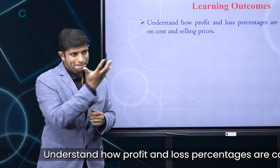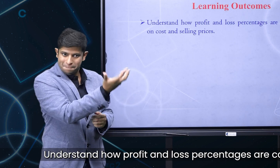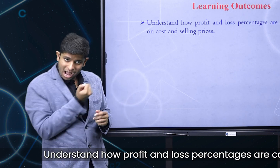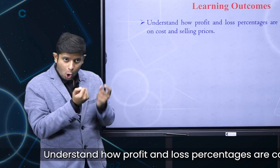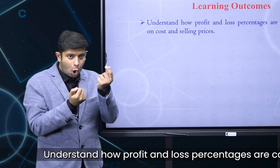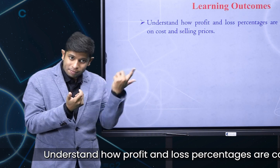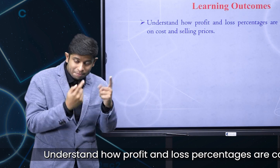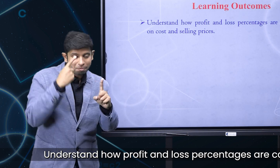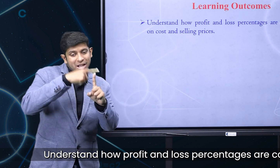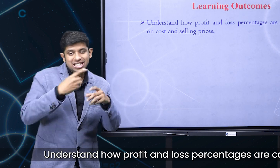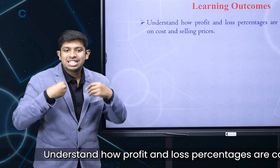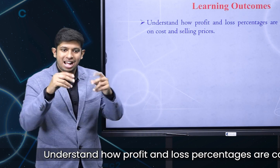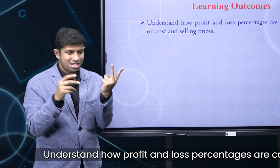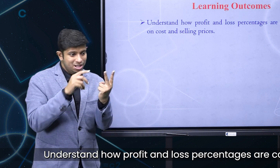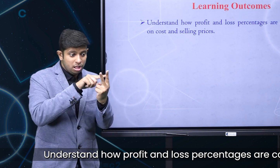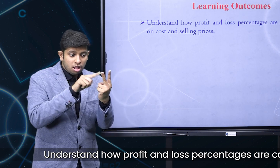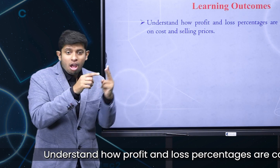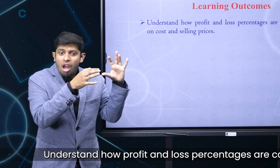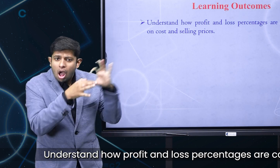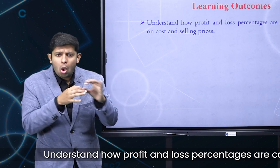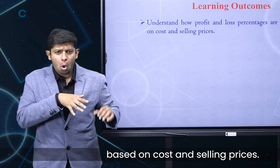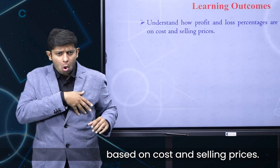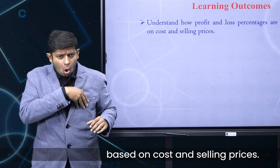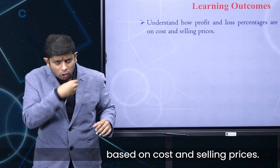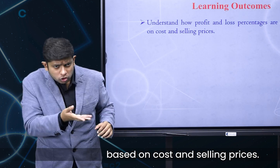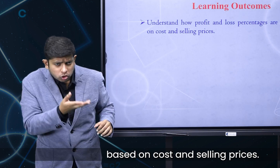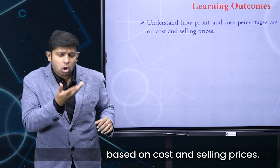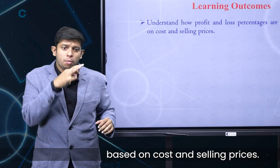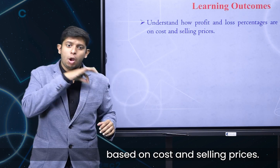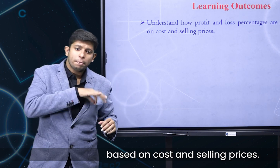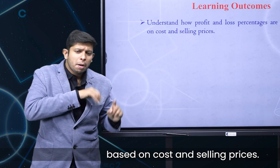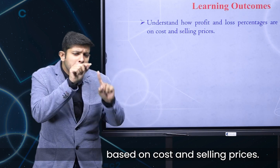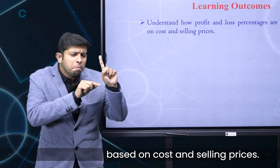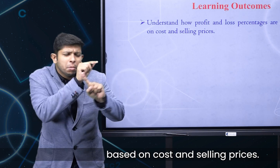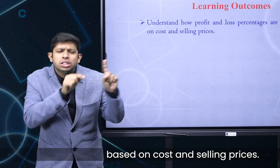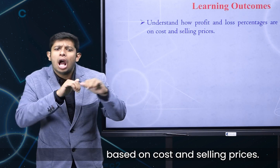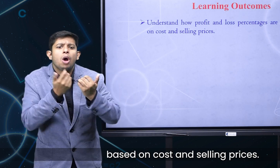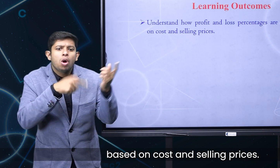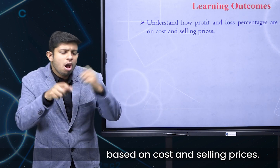understand how profit and loss percentages are calculated based on cost and selling prices.